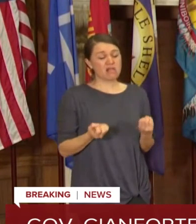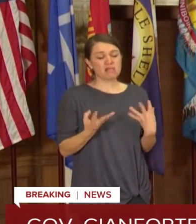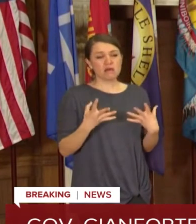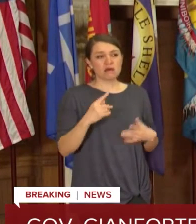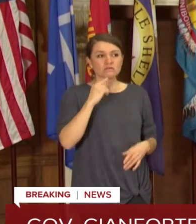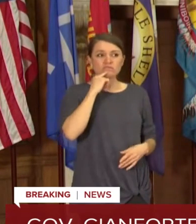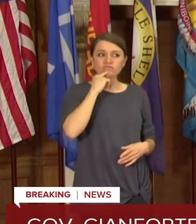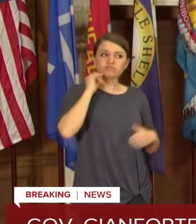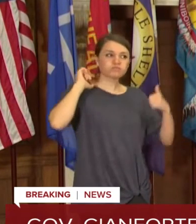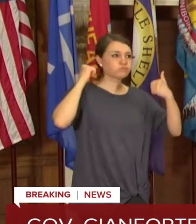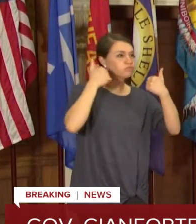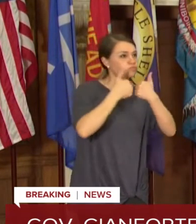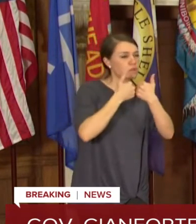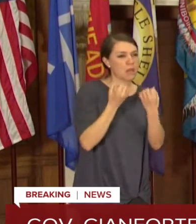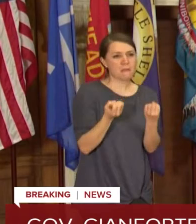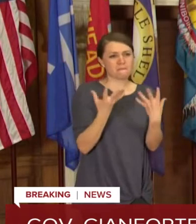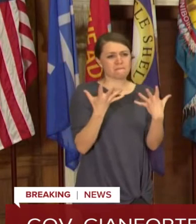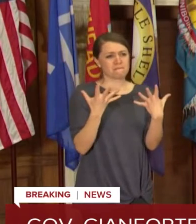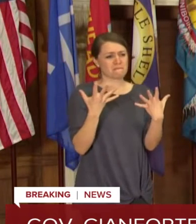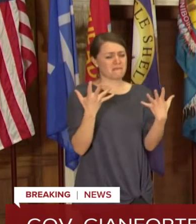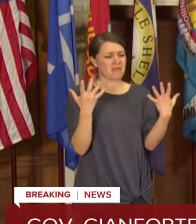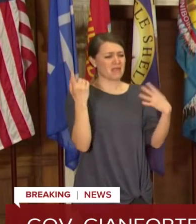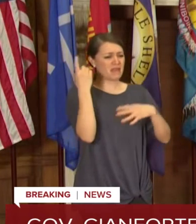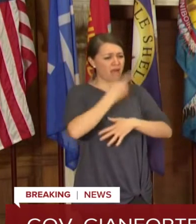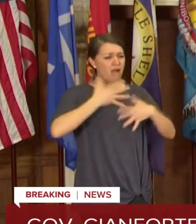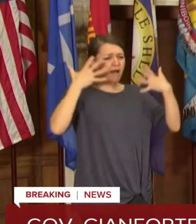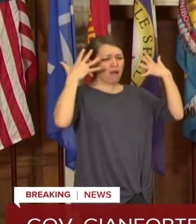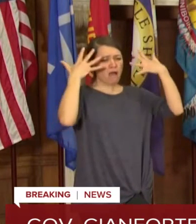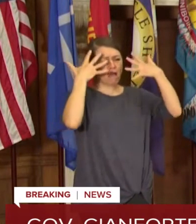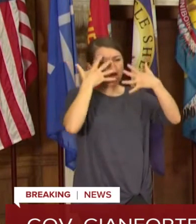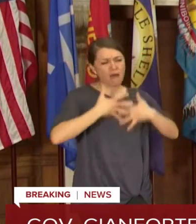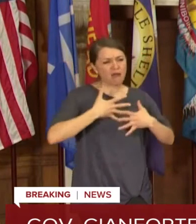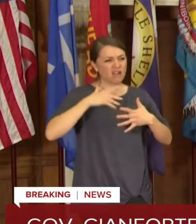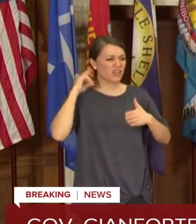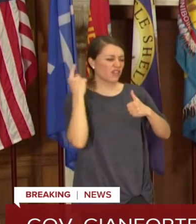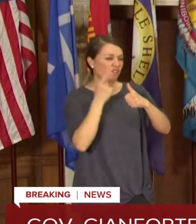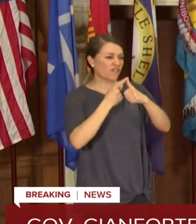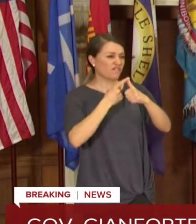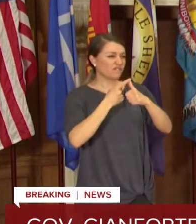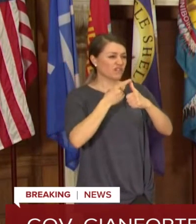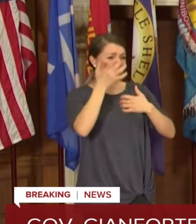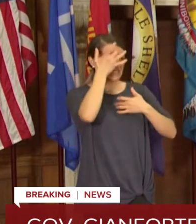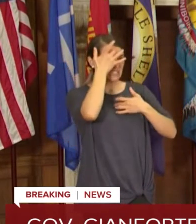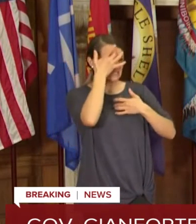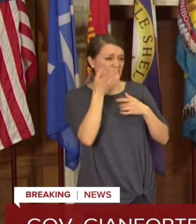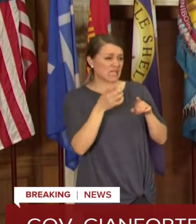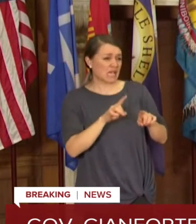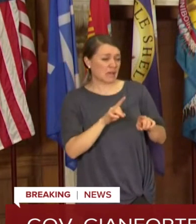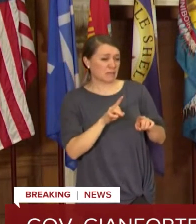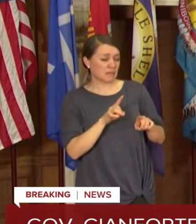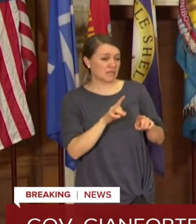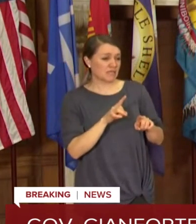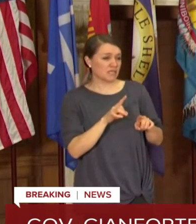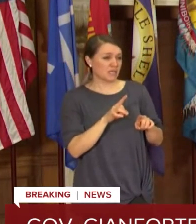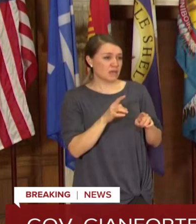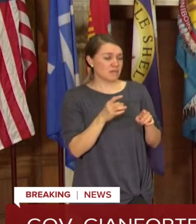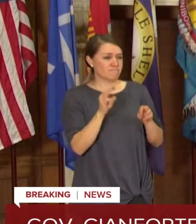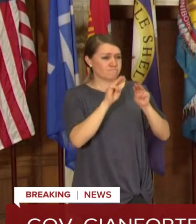serious challenges and many dark days. Since the first case nearly a year ago, Montana has seen